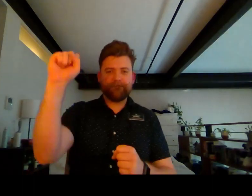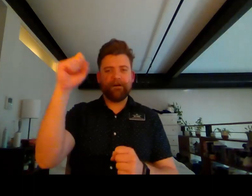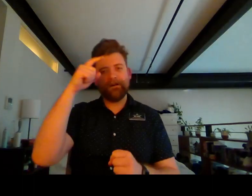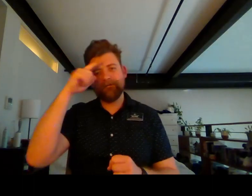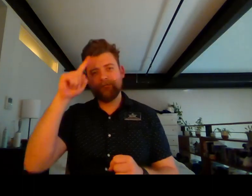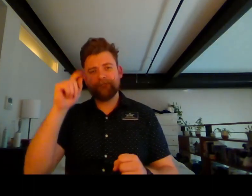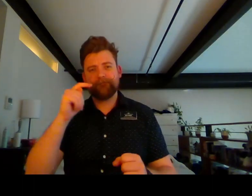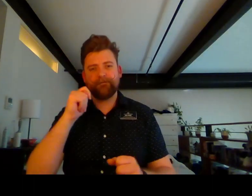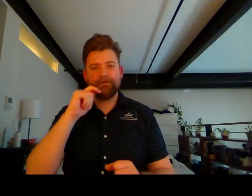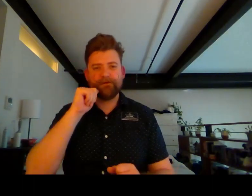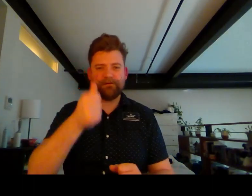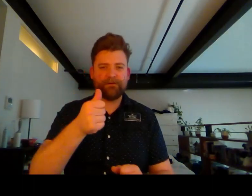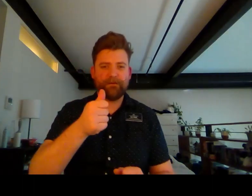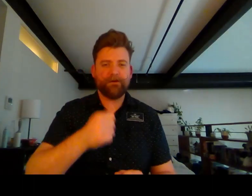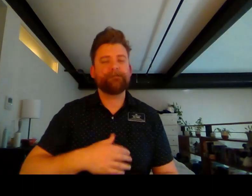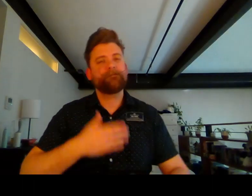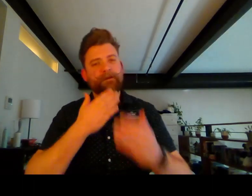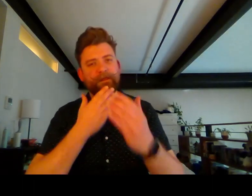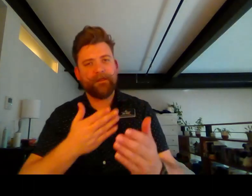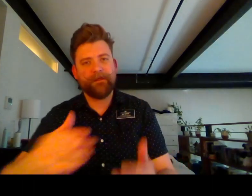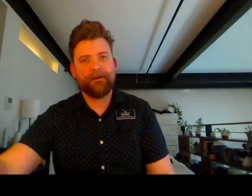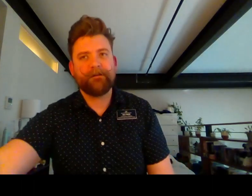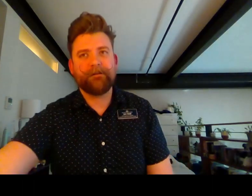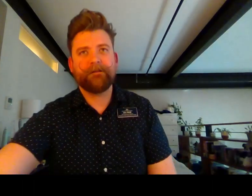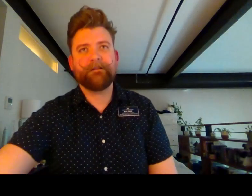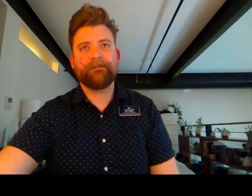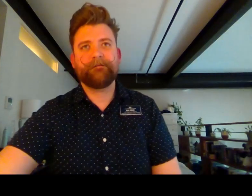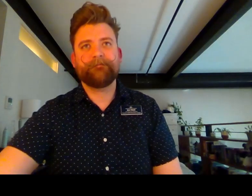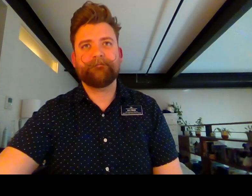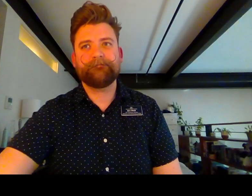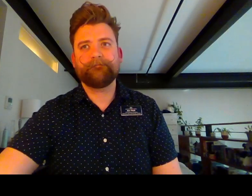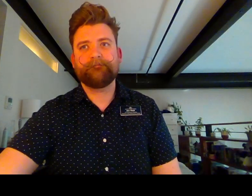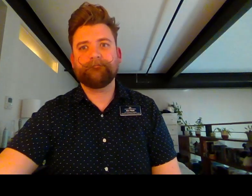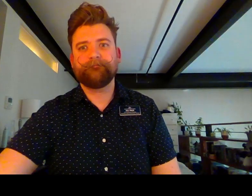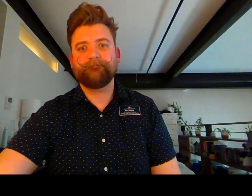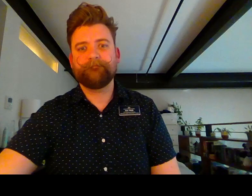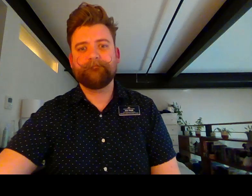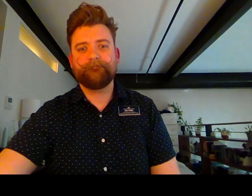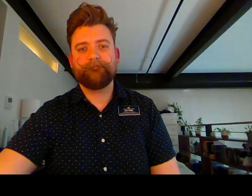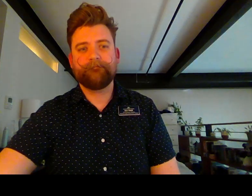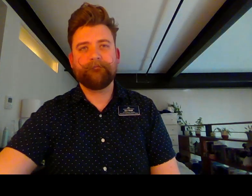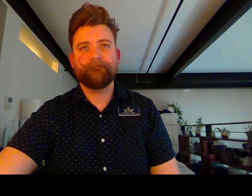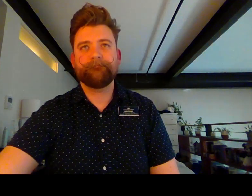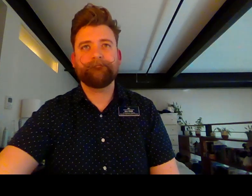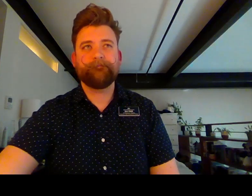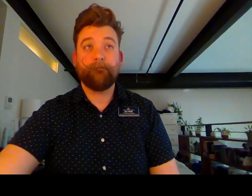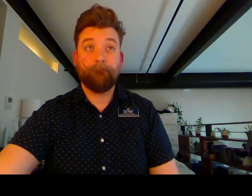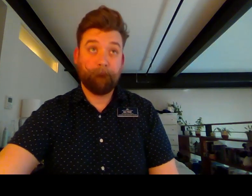Here's one thing you need to do before buying anything online. Don't spend another dime on Amazon.